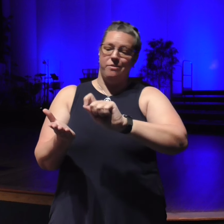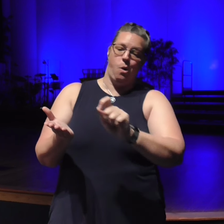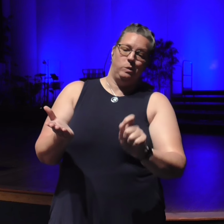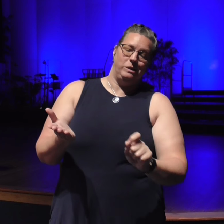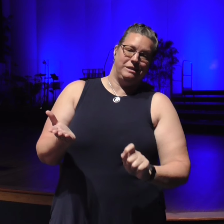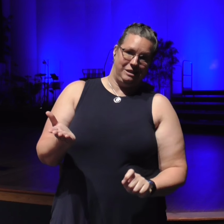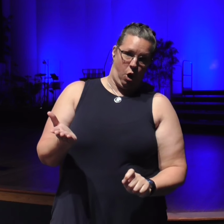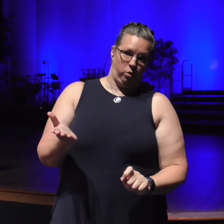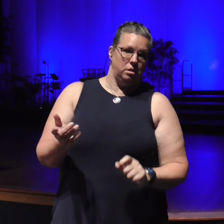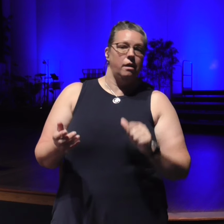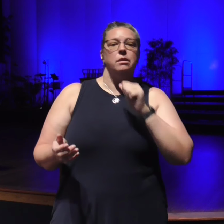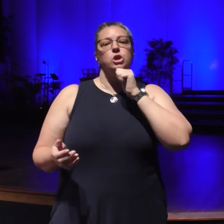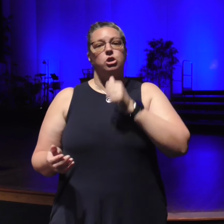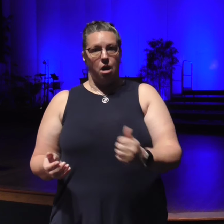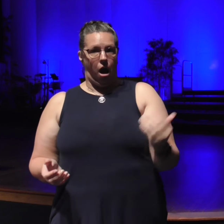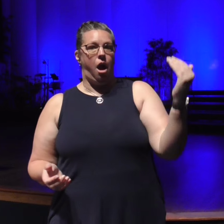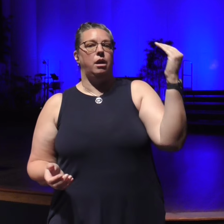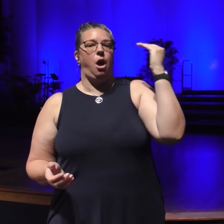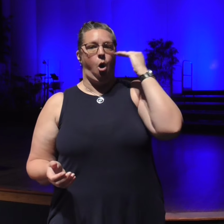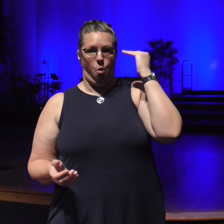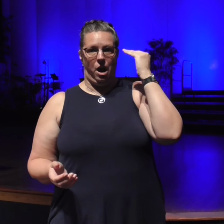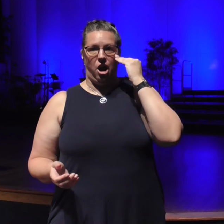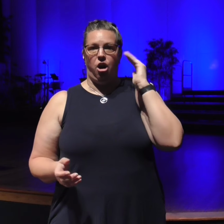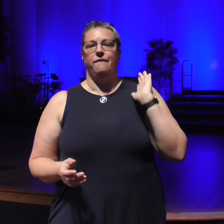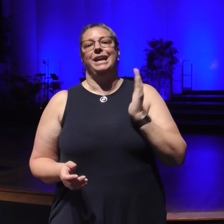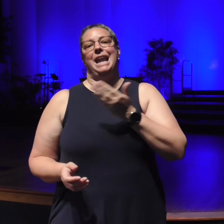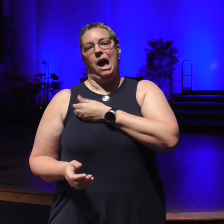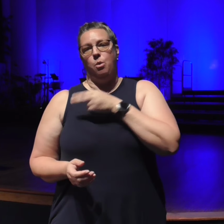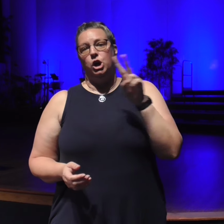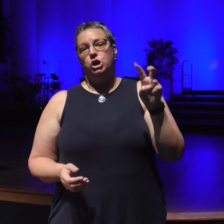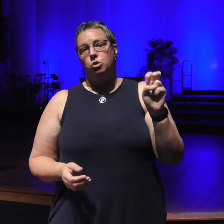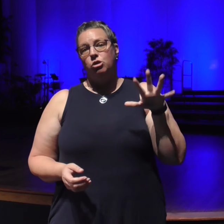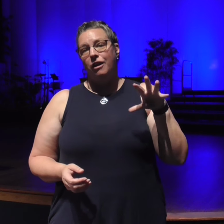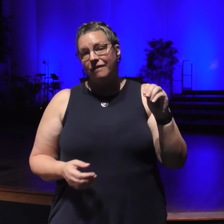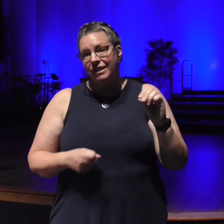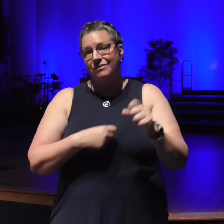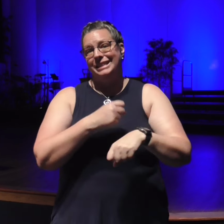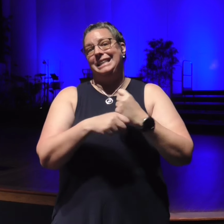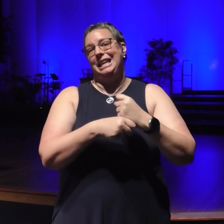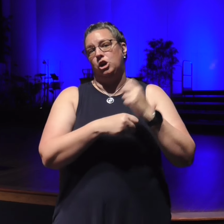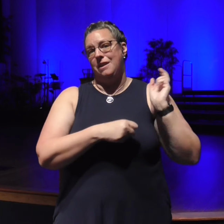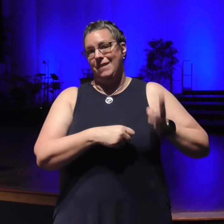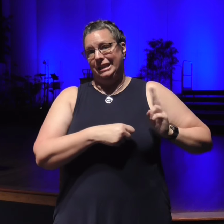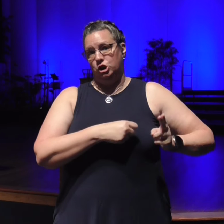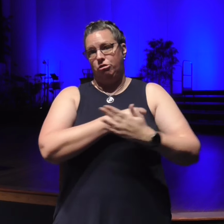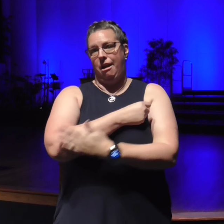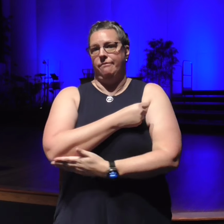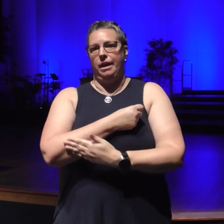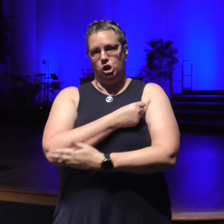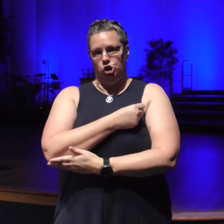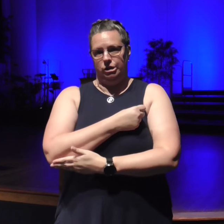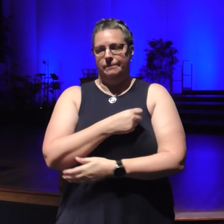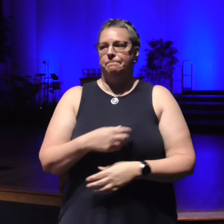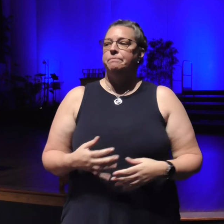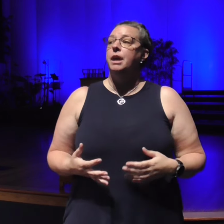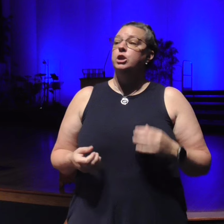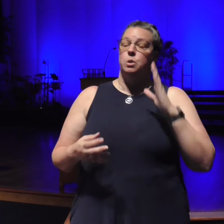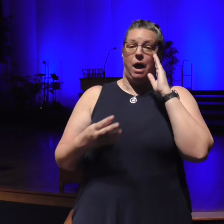our 250 years of history in this country. Now, what I want to tell you is